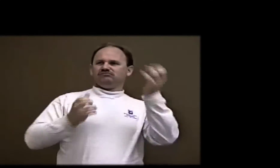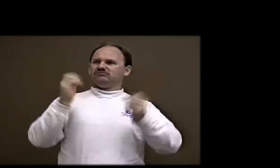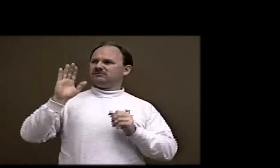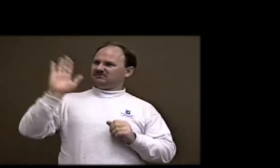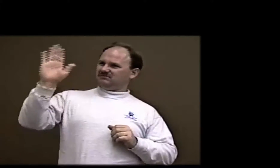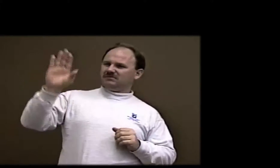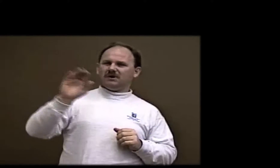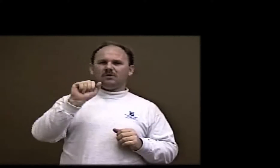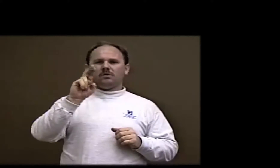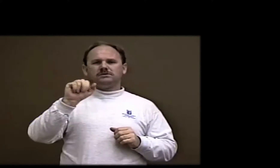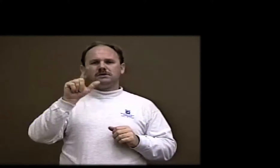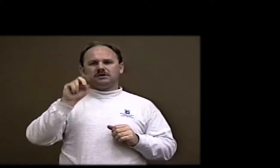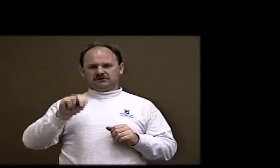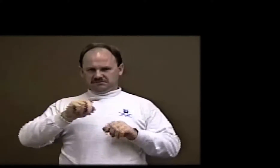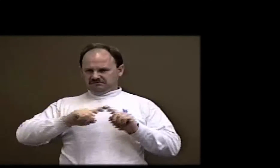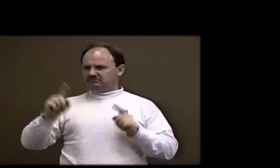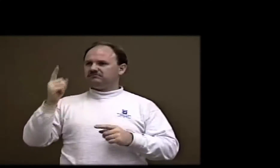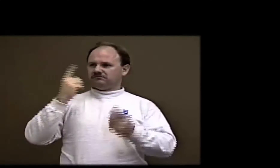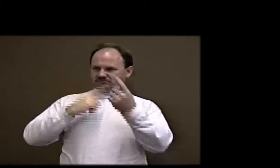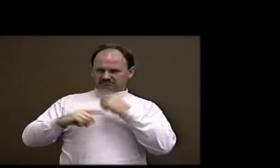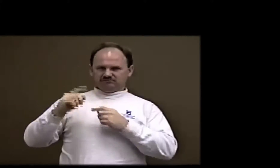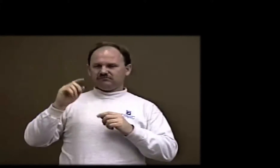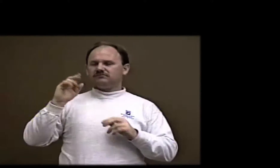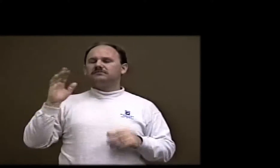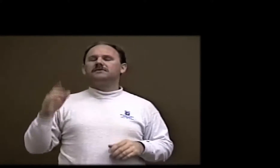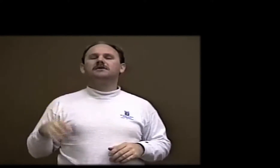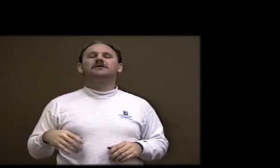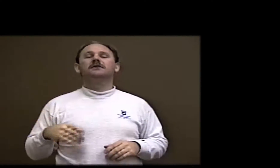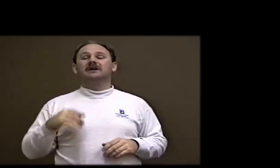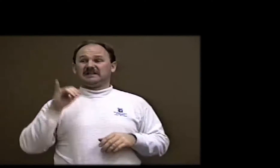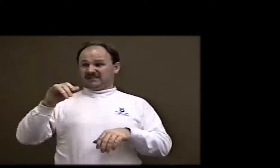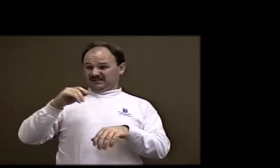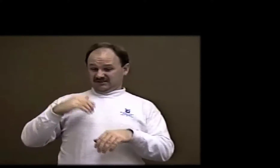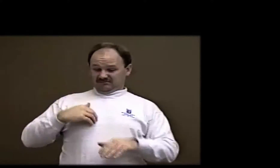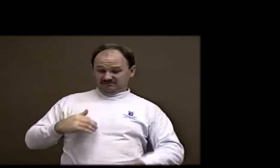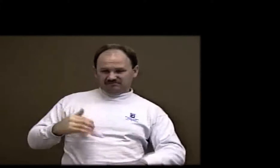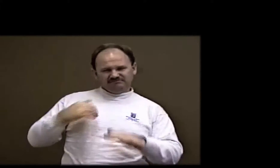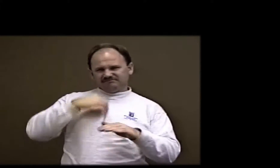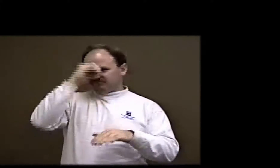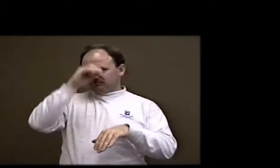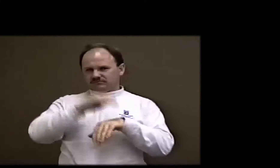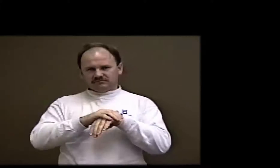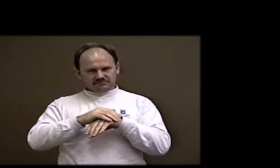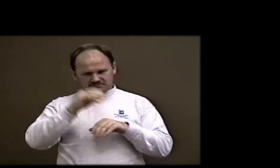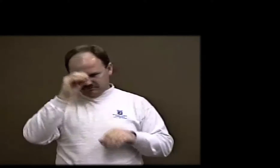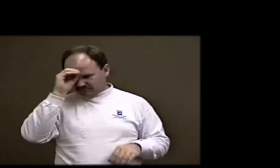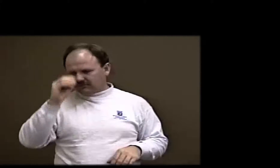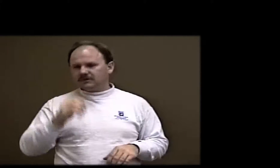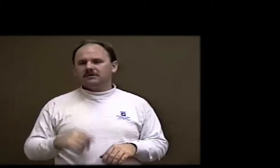Growing up, I had experienced a lot of Australian Sign Language, but was not exposed to a lot of